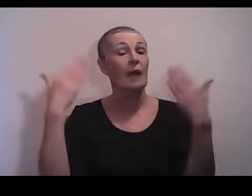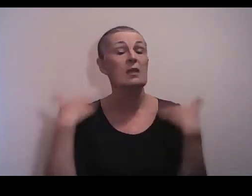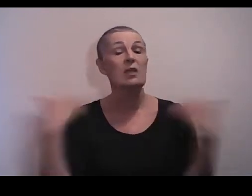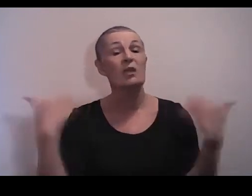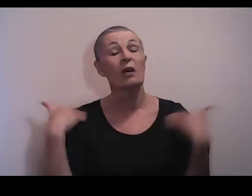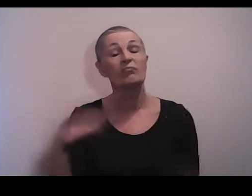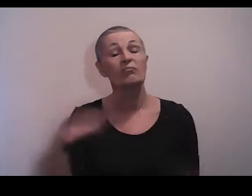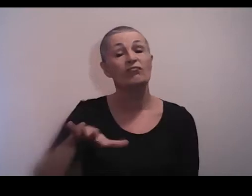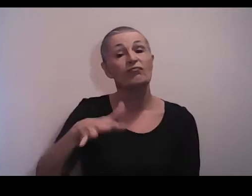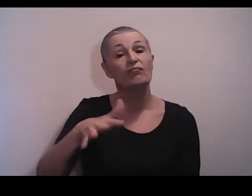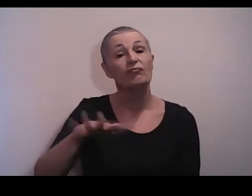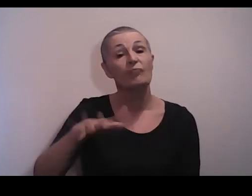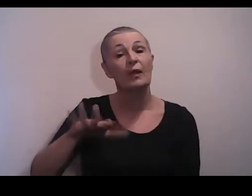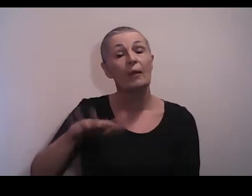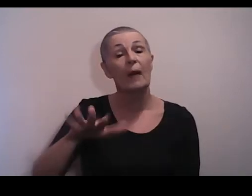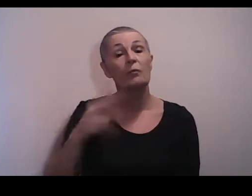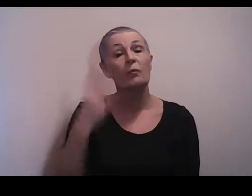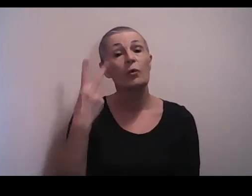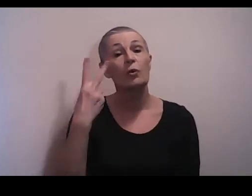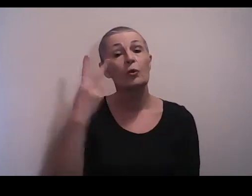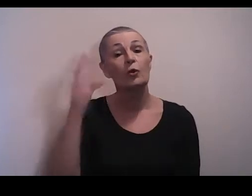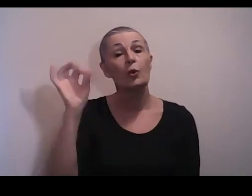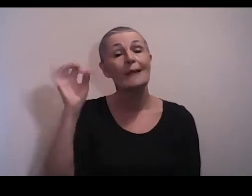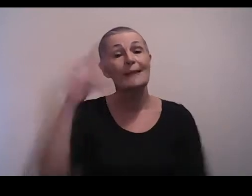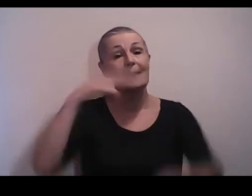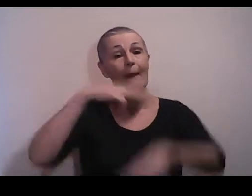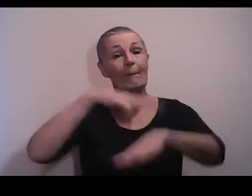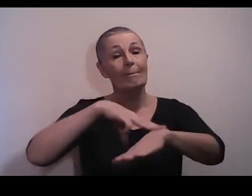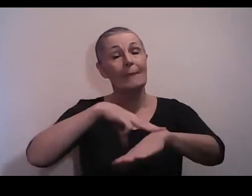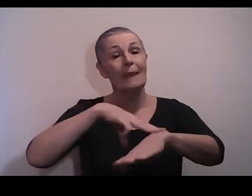20 minutes to half an hour.